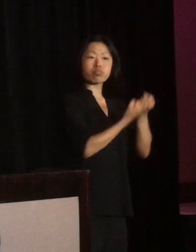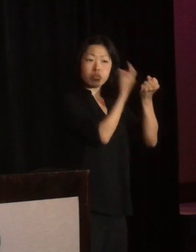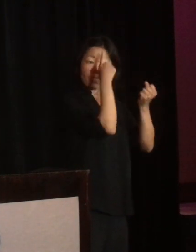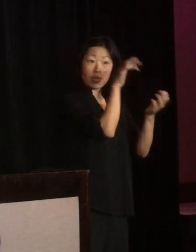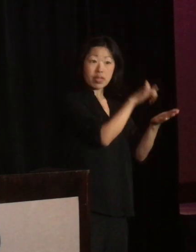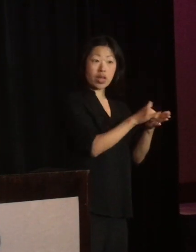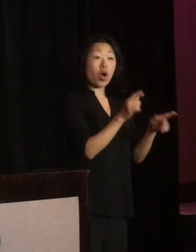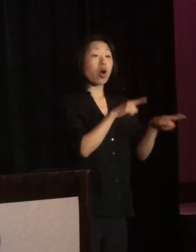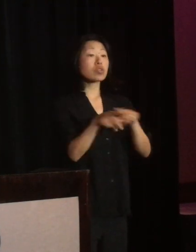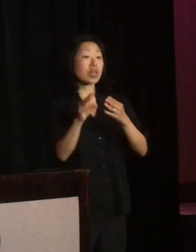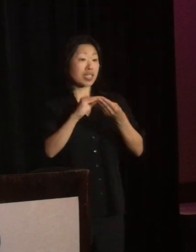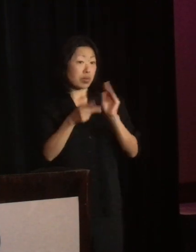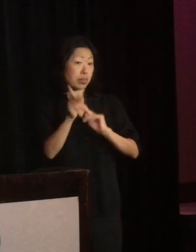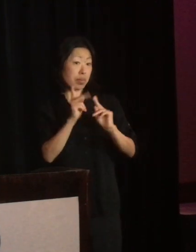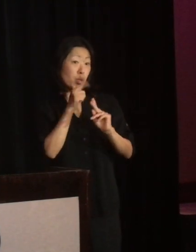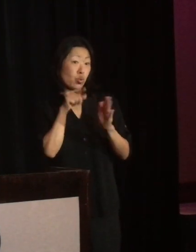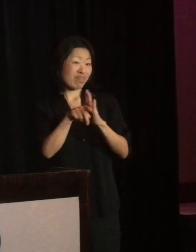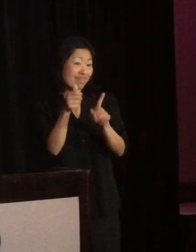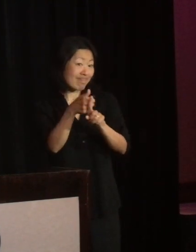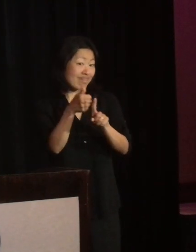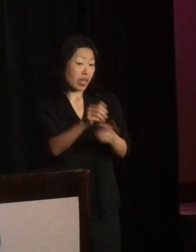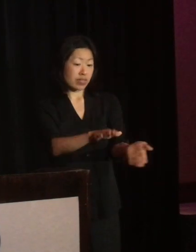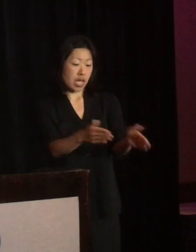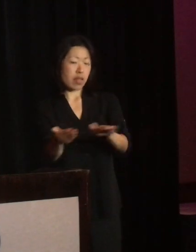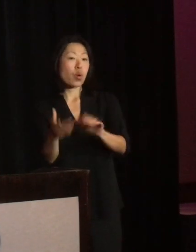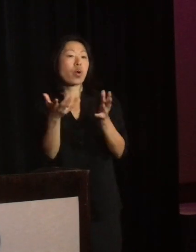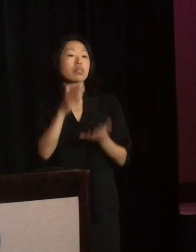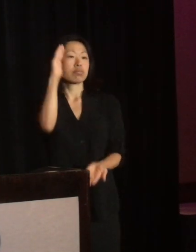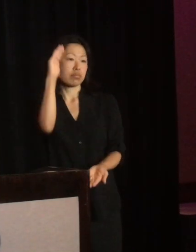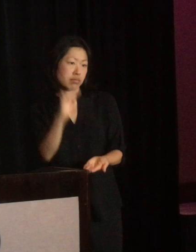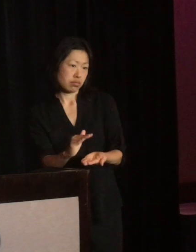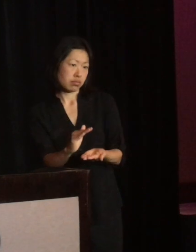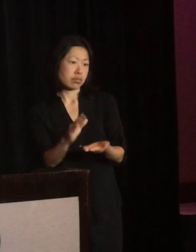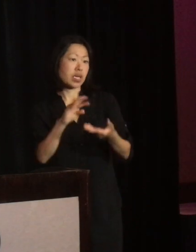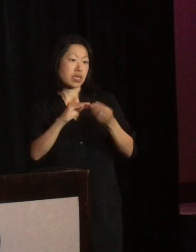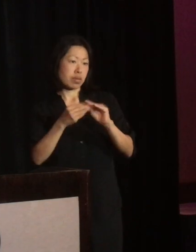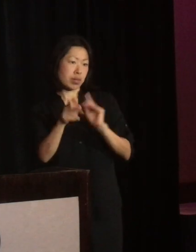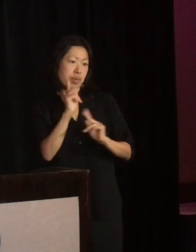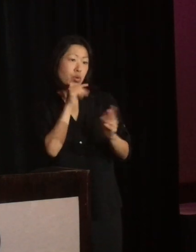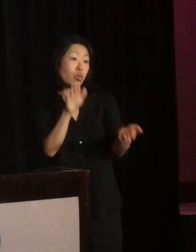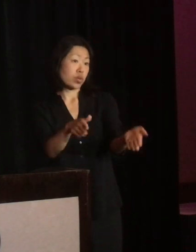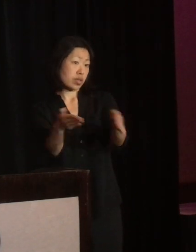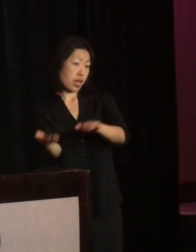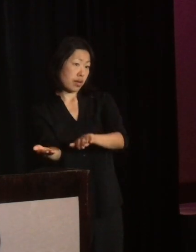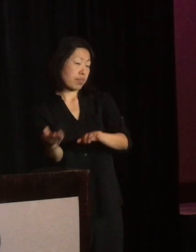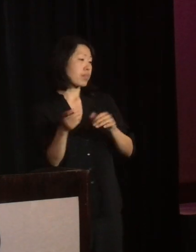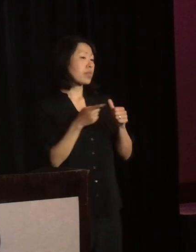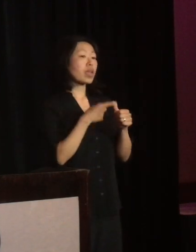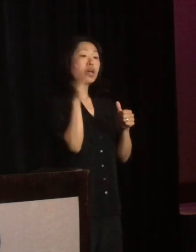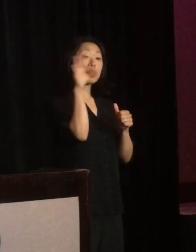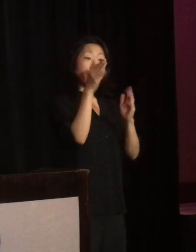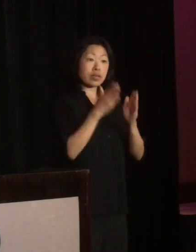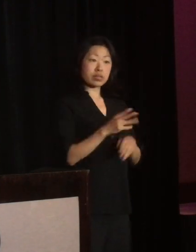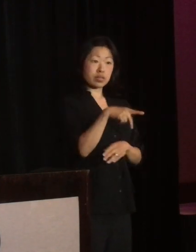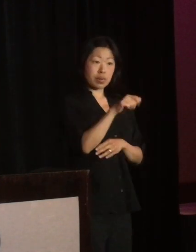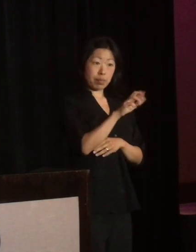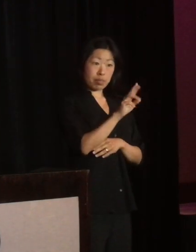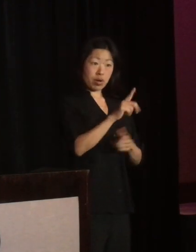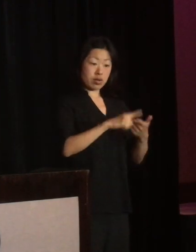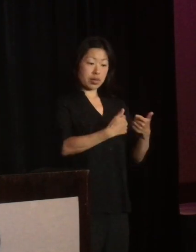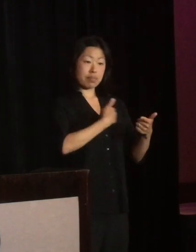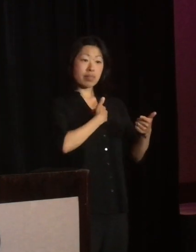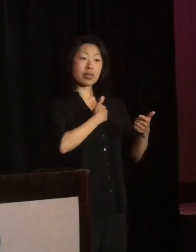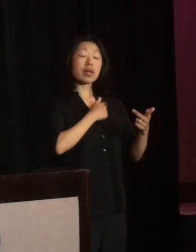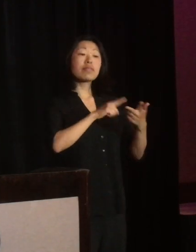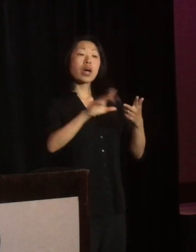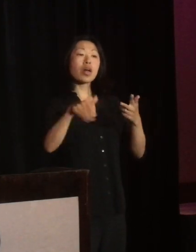deaths, right? I just listed our team up there, as I mentioned, Pastor Park, myself, and then we're working with a public health